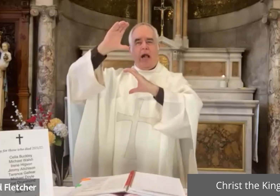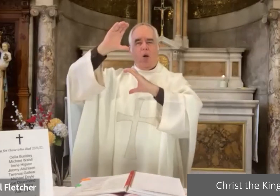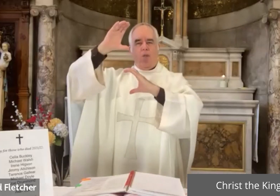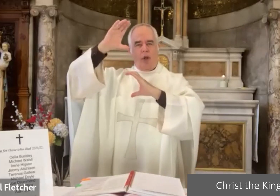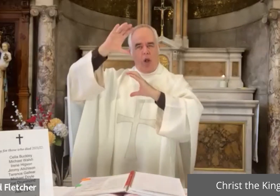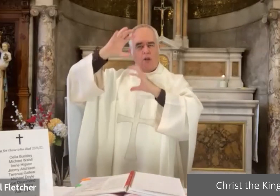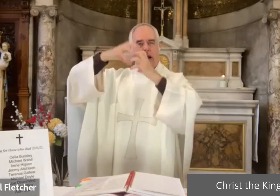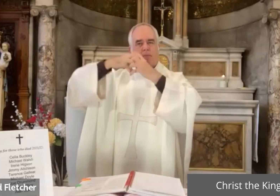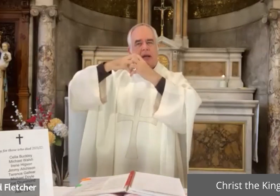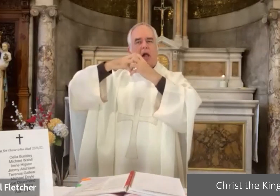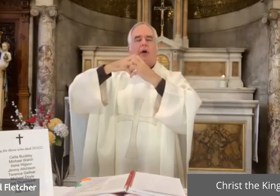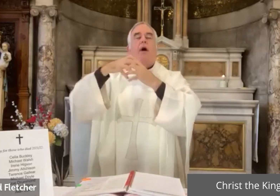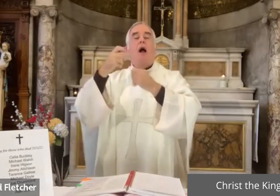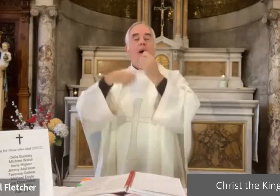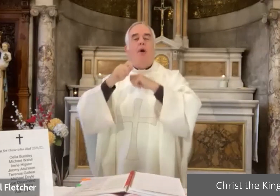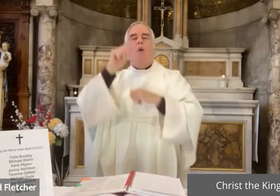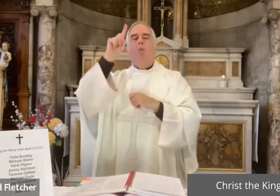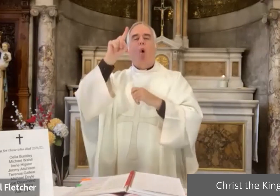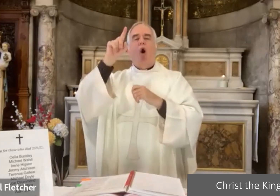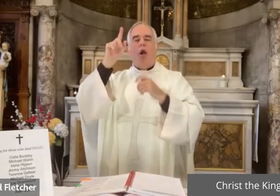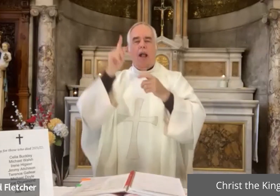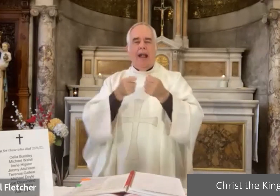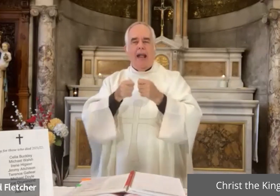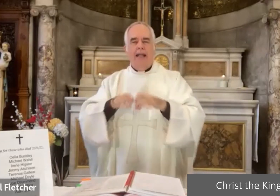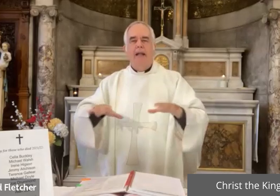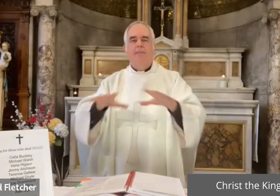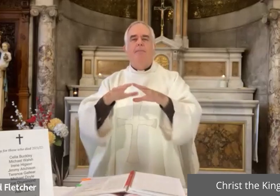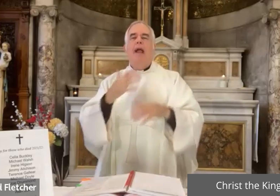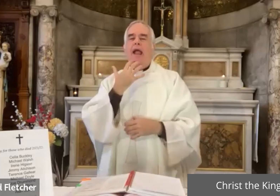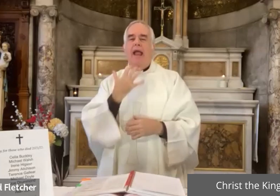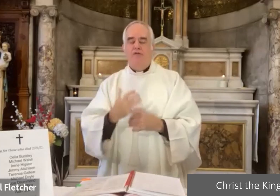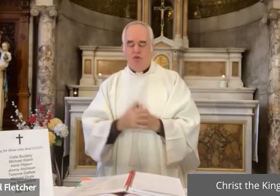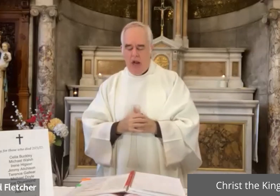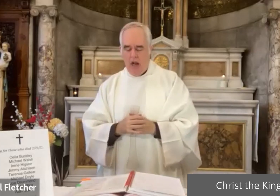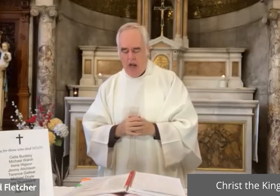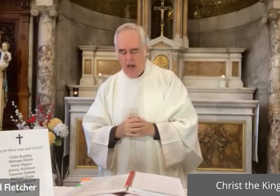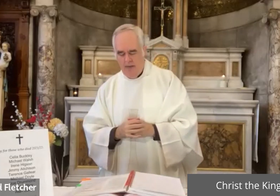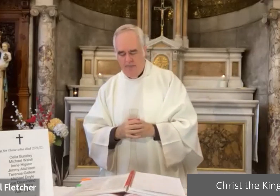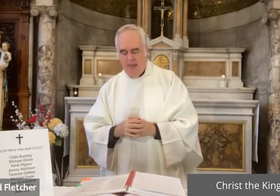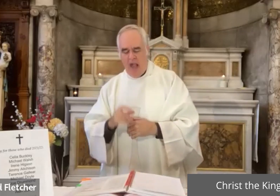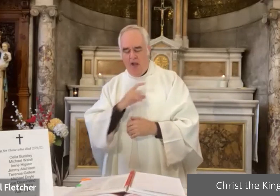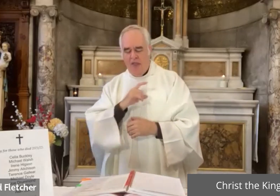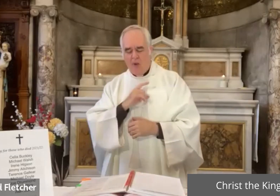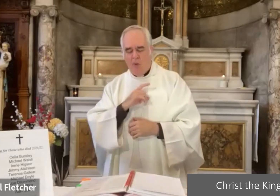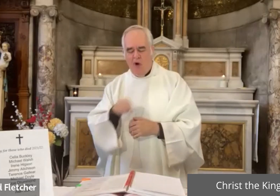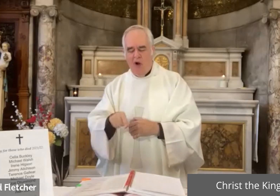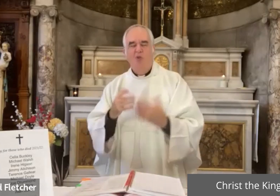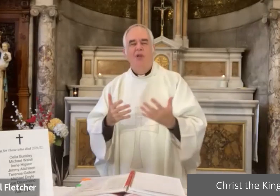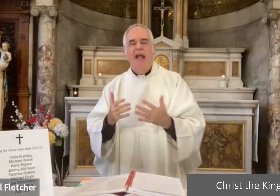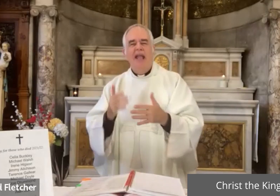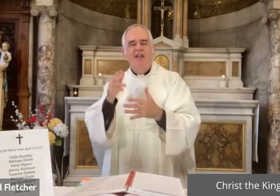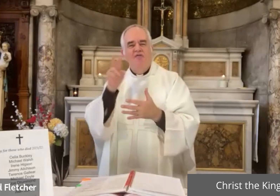and south, to come together, become one kingdom, Israel. And that